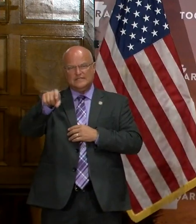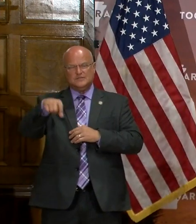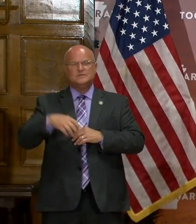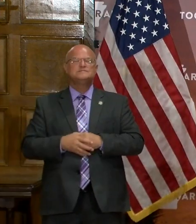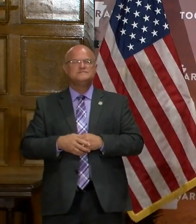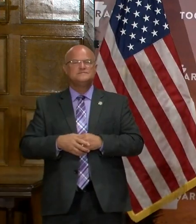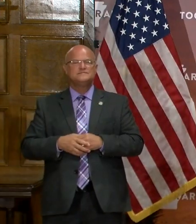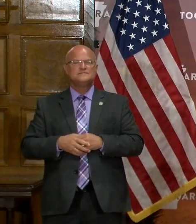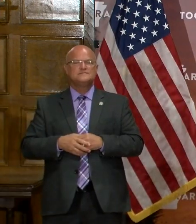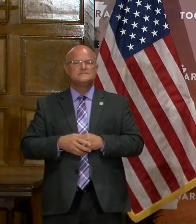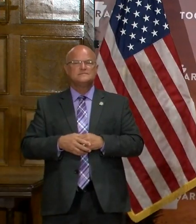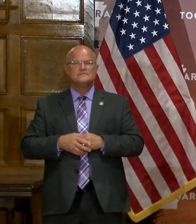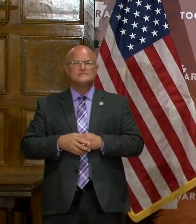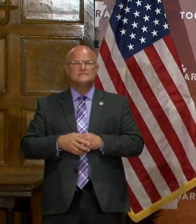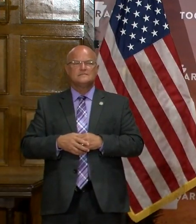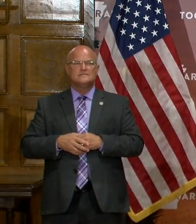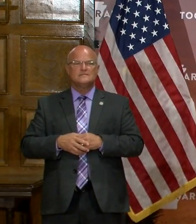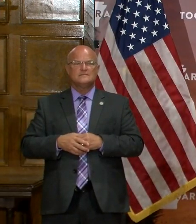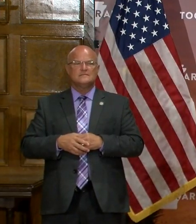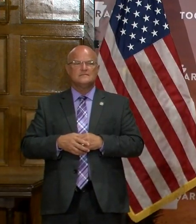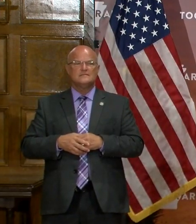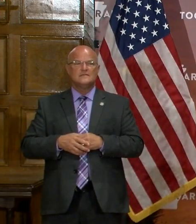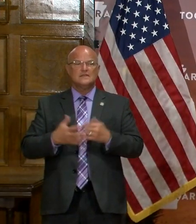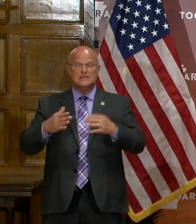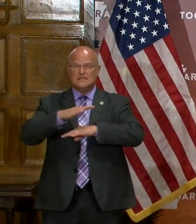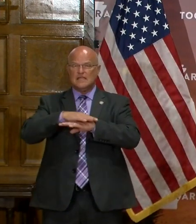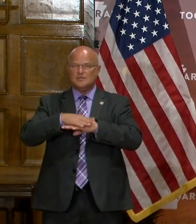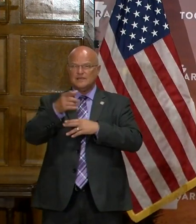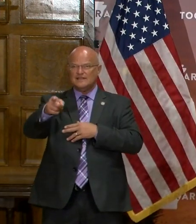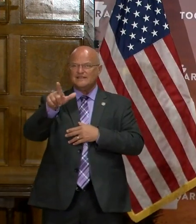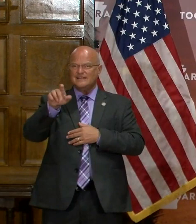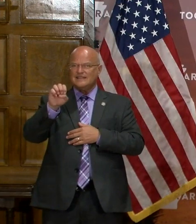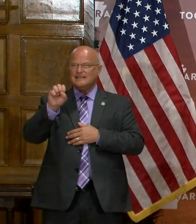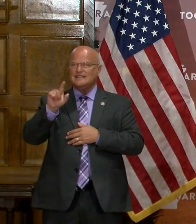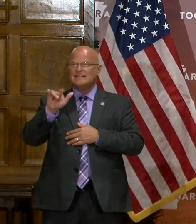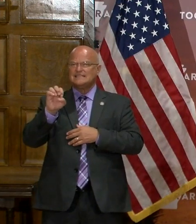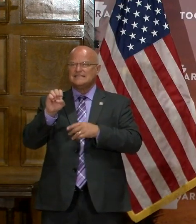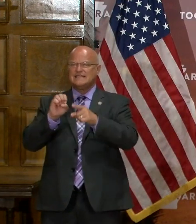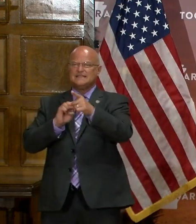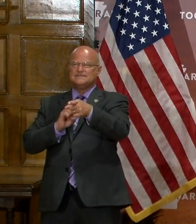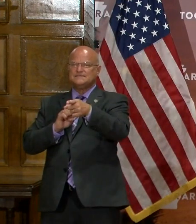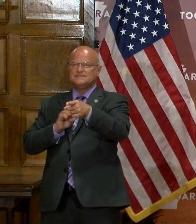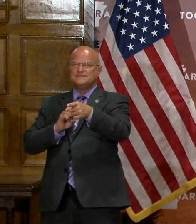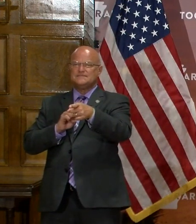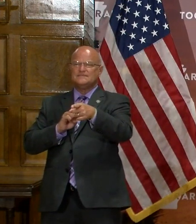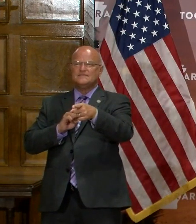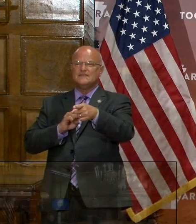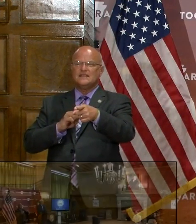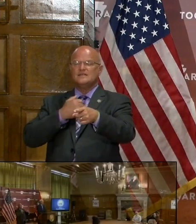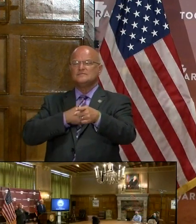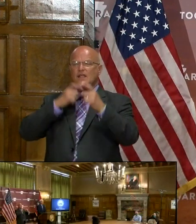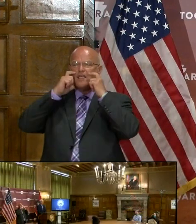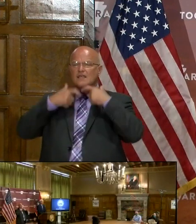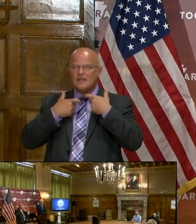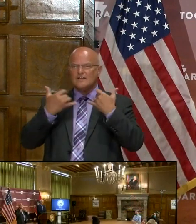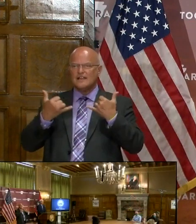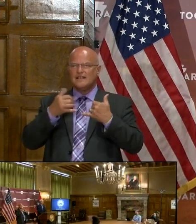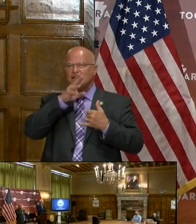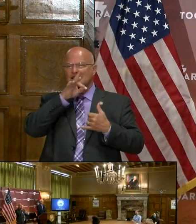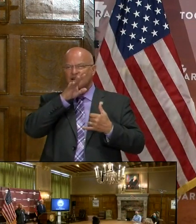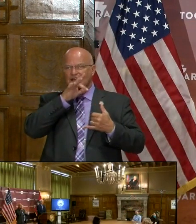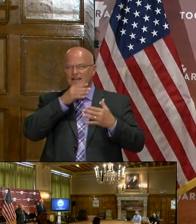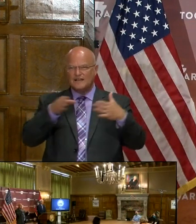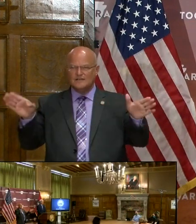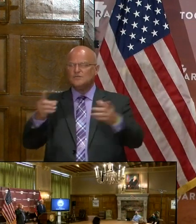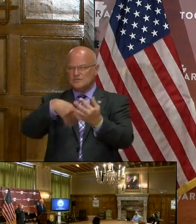Thank you. Another question right here at the table, Leslie. I'm sorry, I'm going to do this. Guess